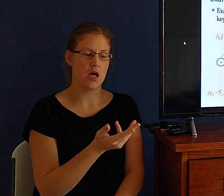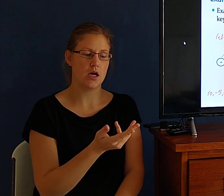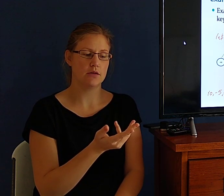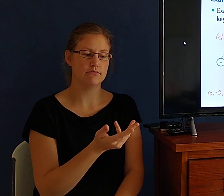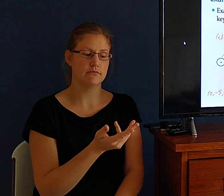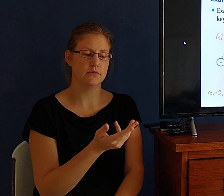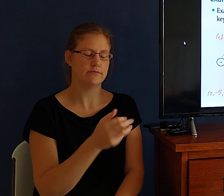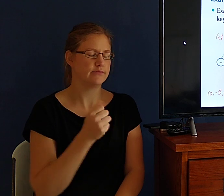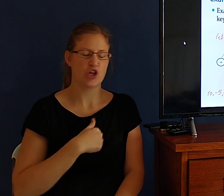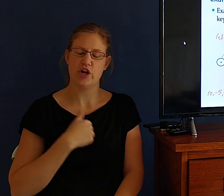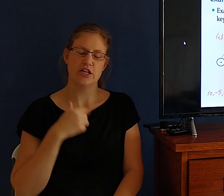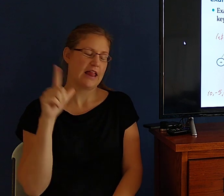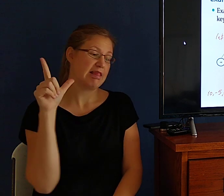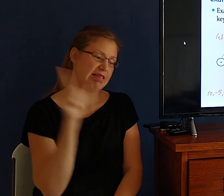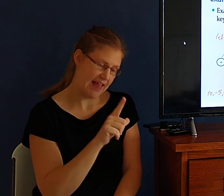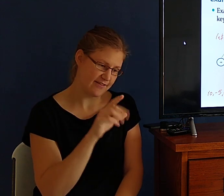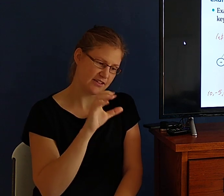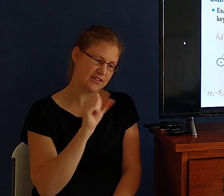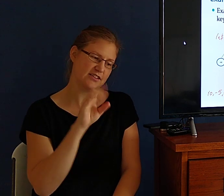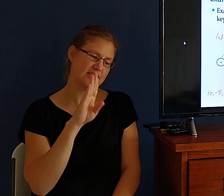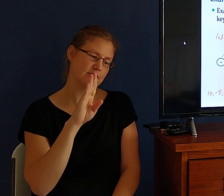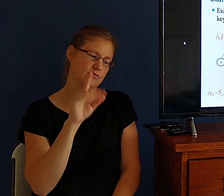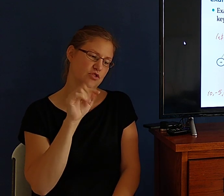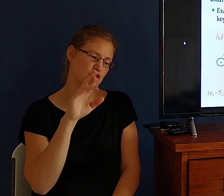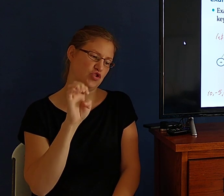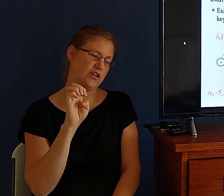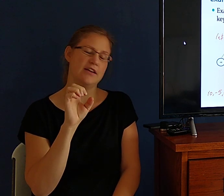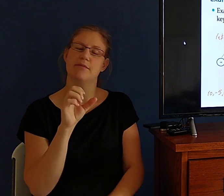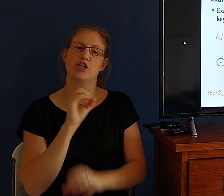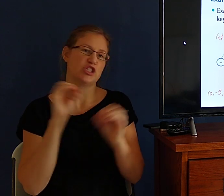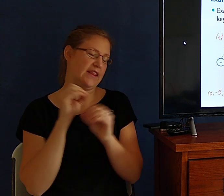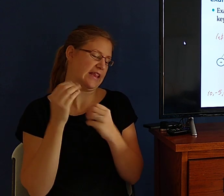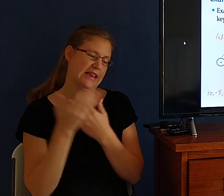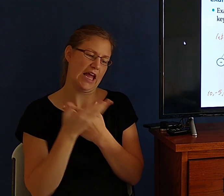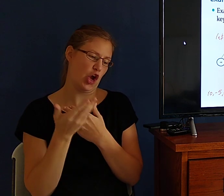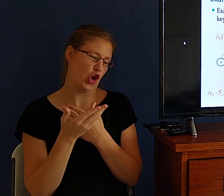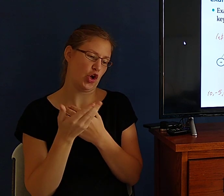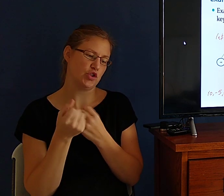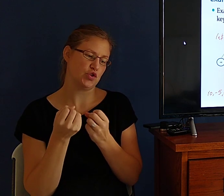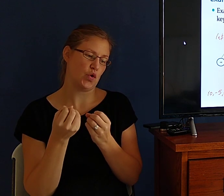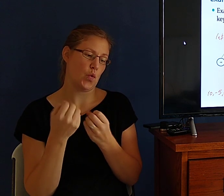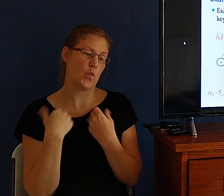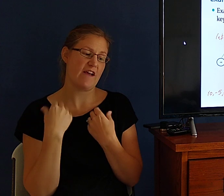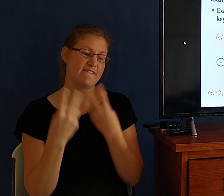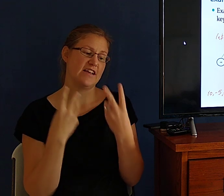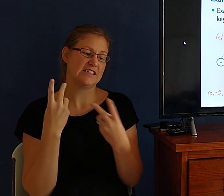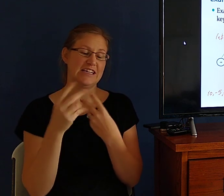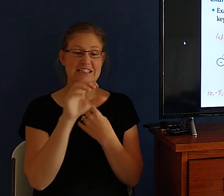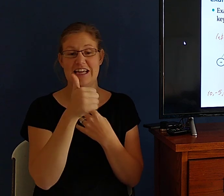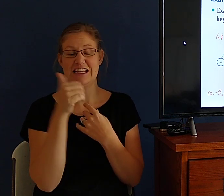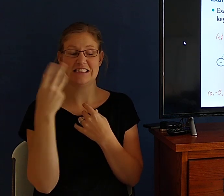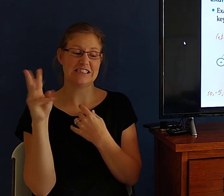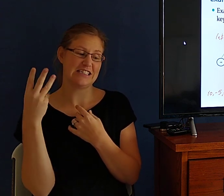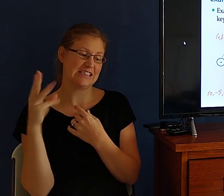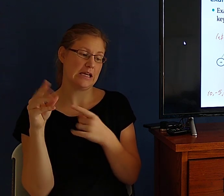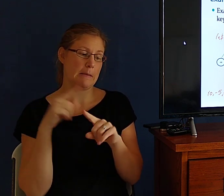to the left subtree, but there is nothing. So we have visited only 10 and 16, but the